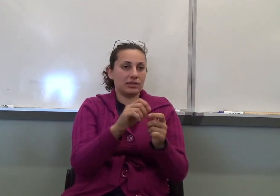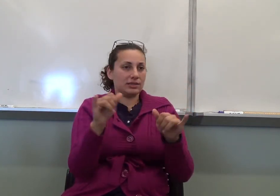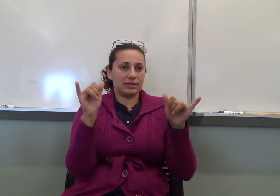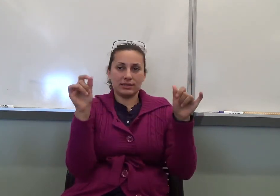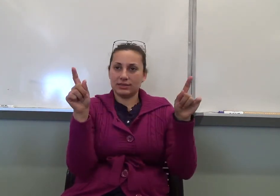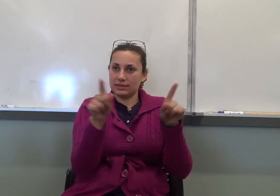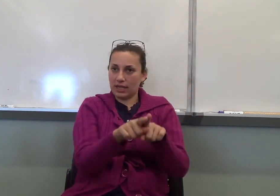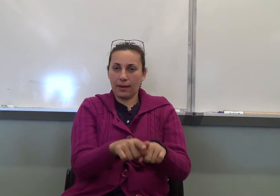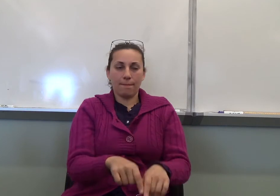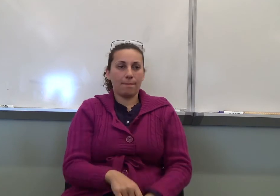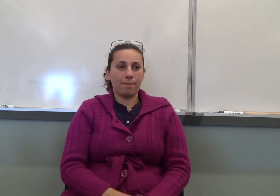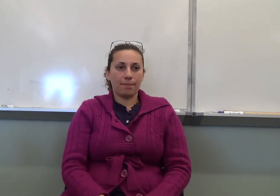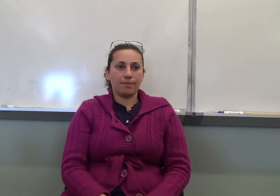example, minus 15,